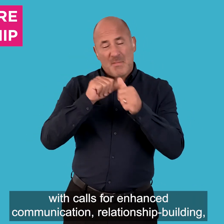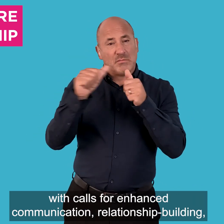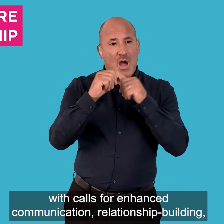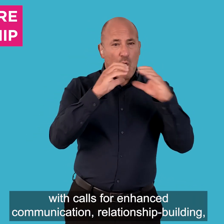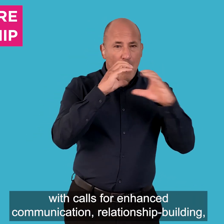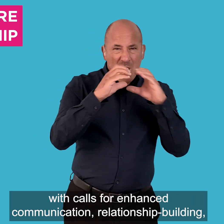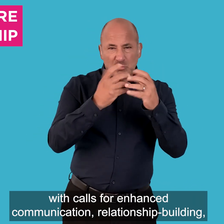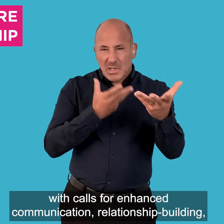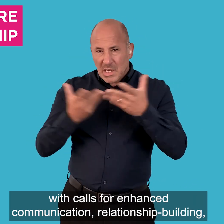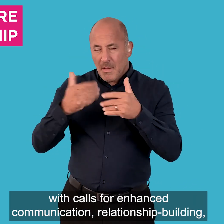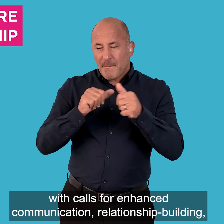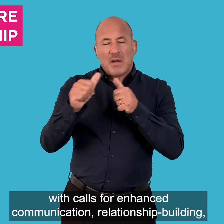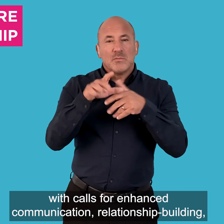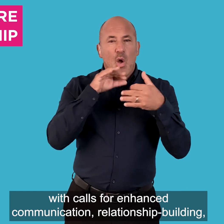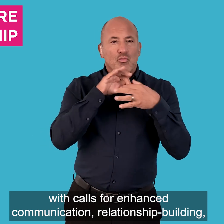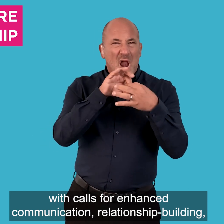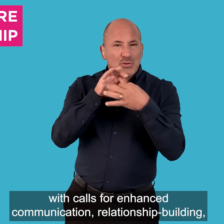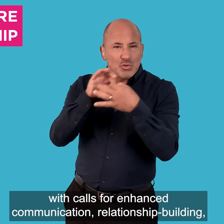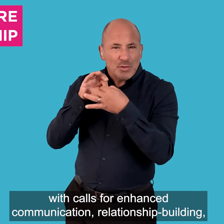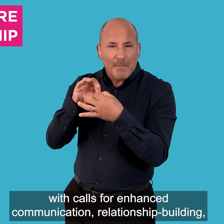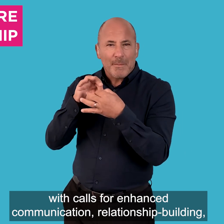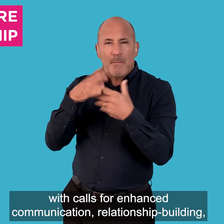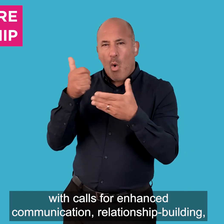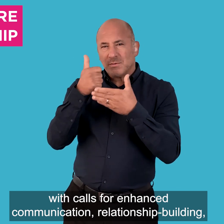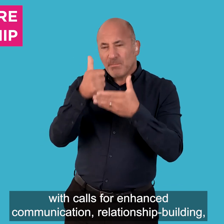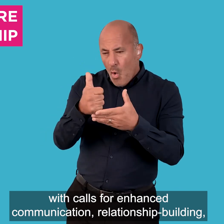with calls for enhanced communication, relationship